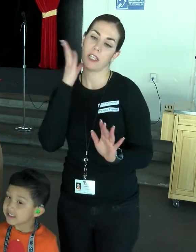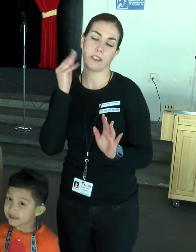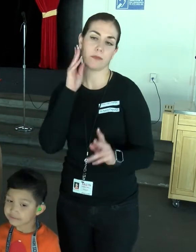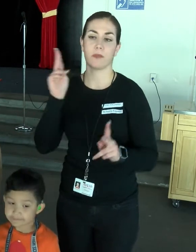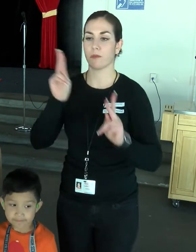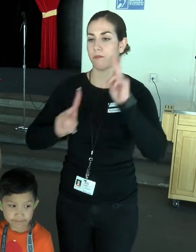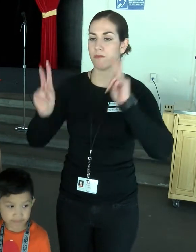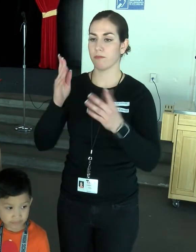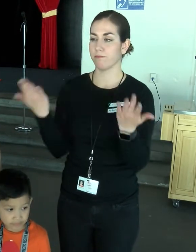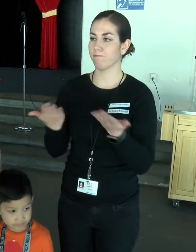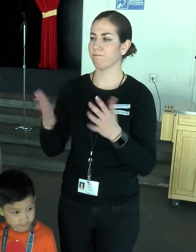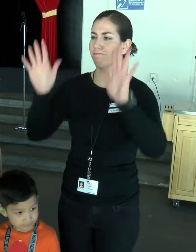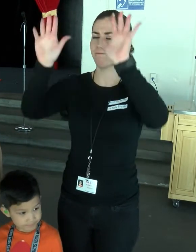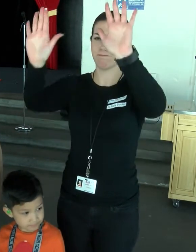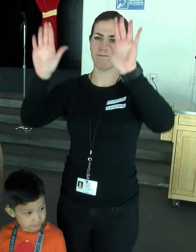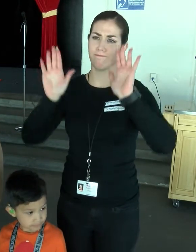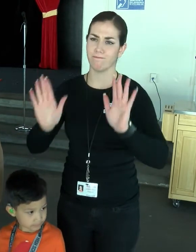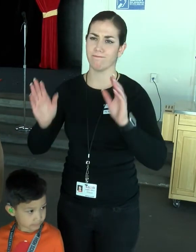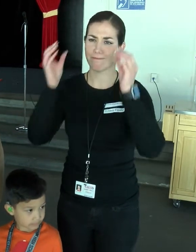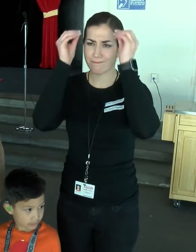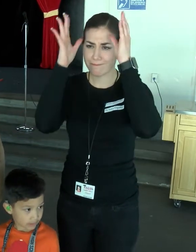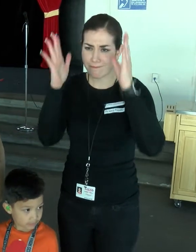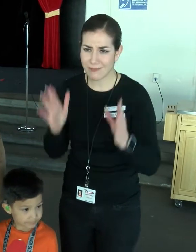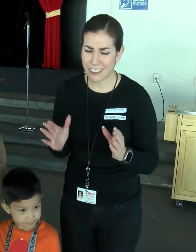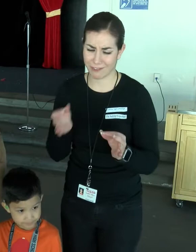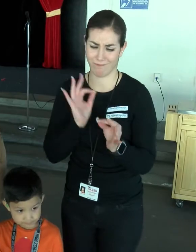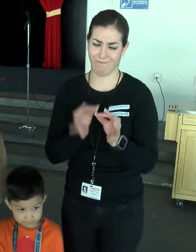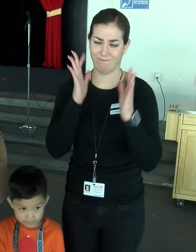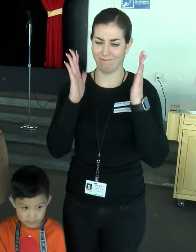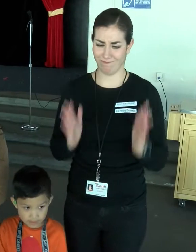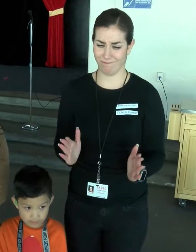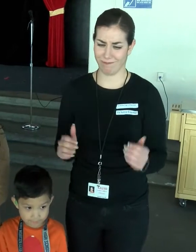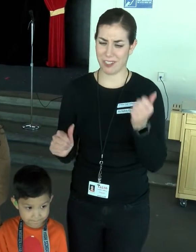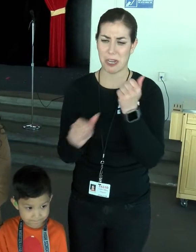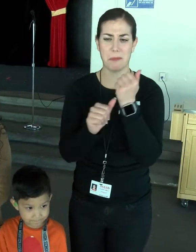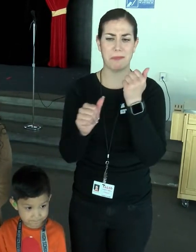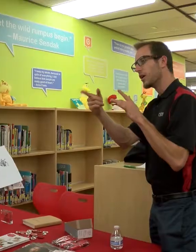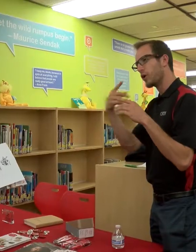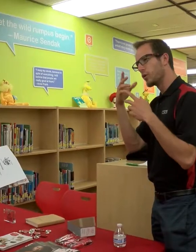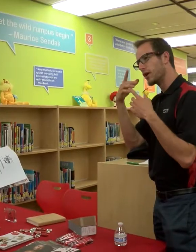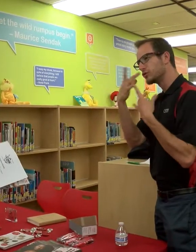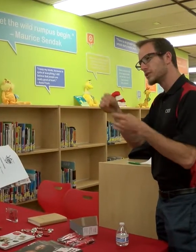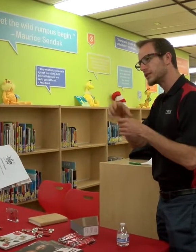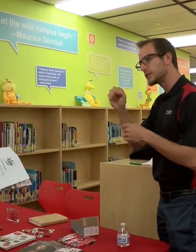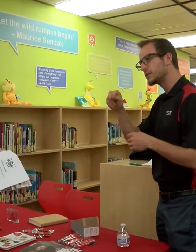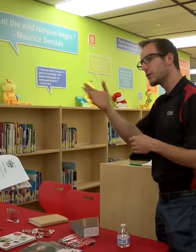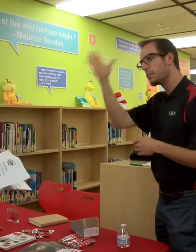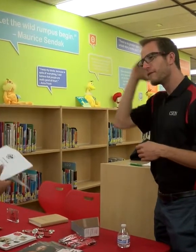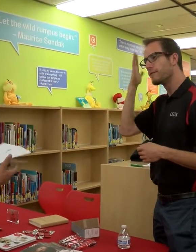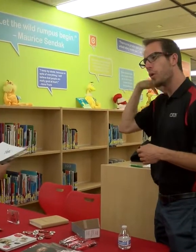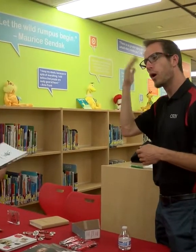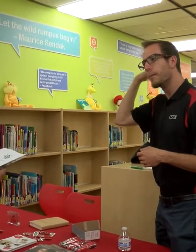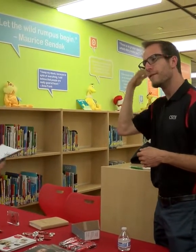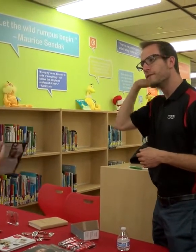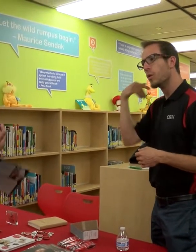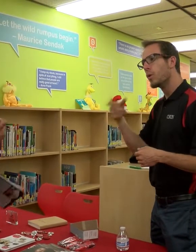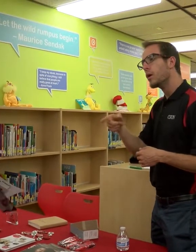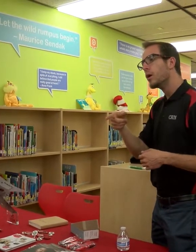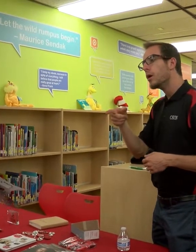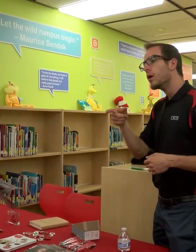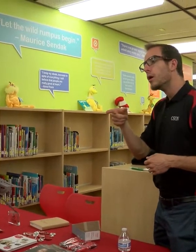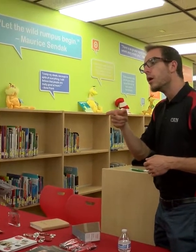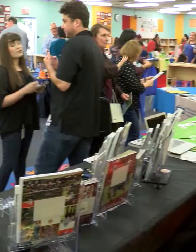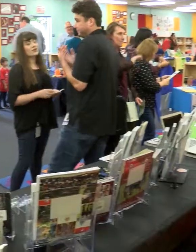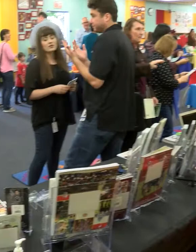here are amazing, the teachers, interpreters, the assistants, just beyond amazing. Can you tell me what you think